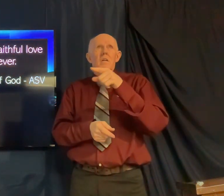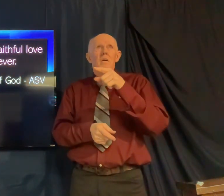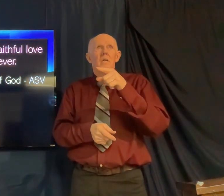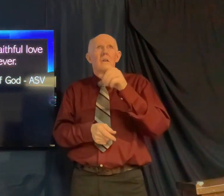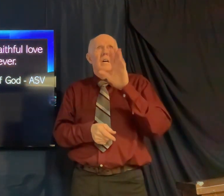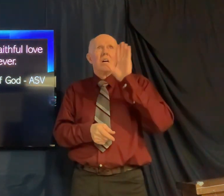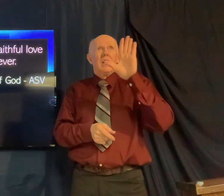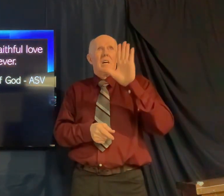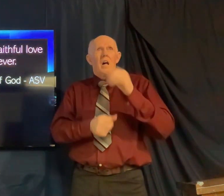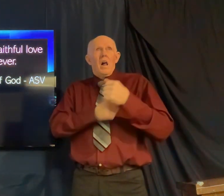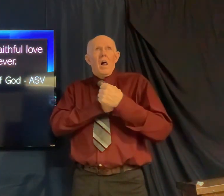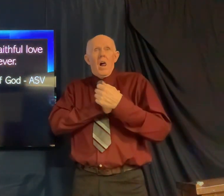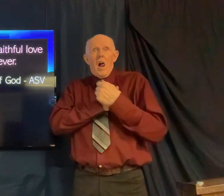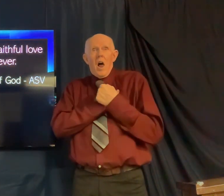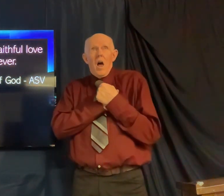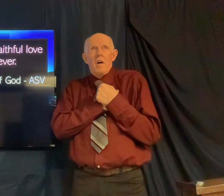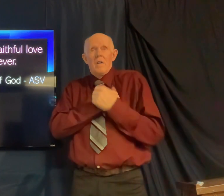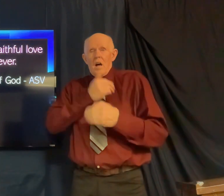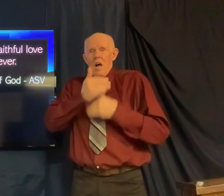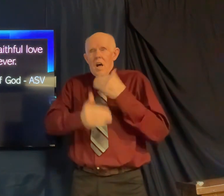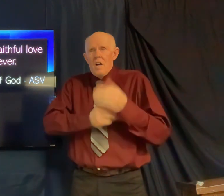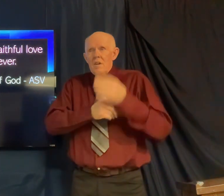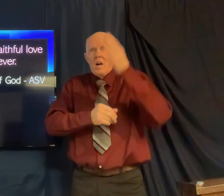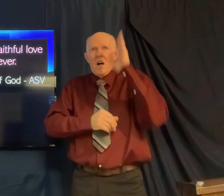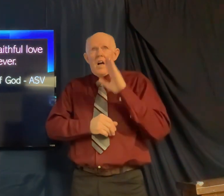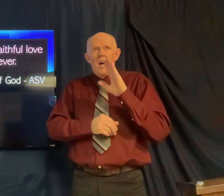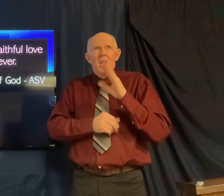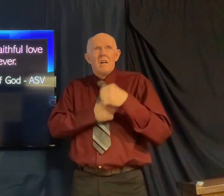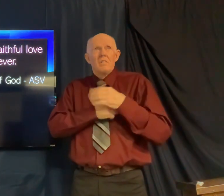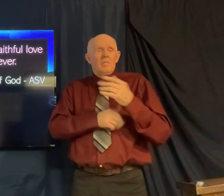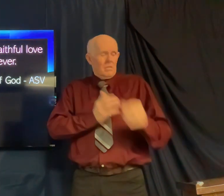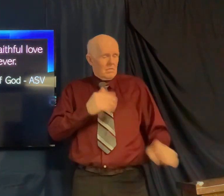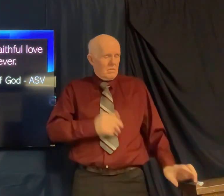Another translation, the loving kindness of God.